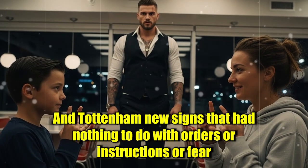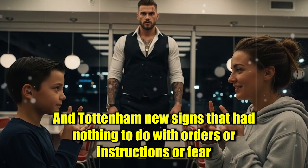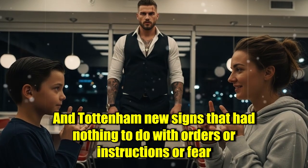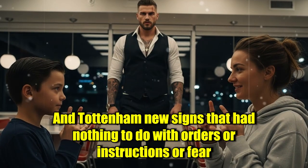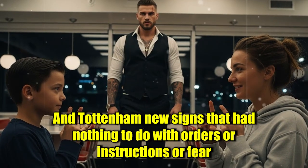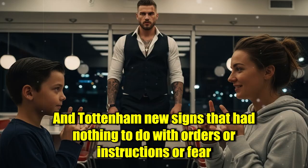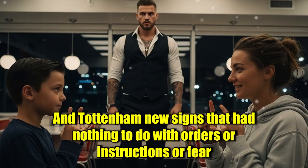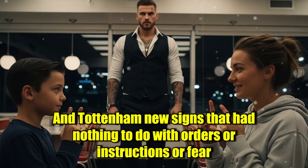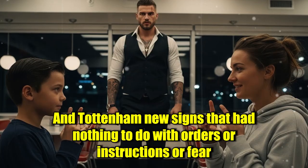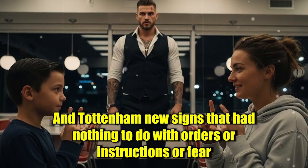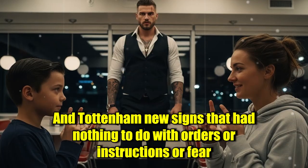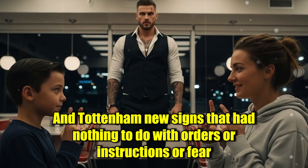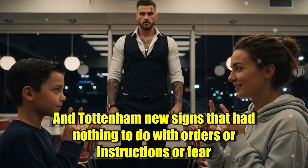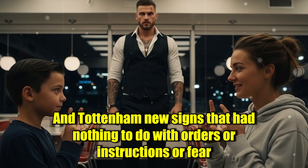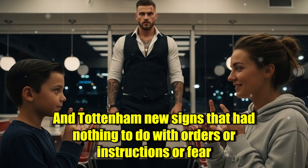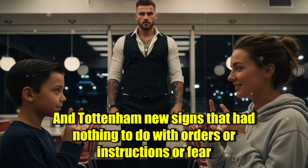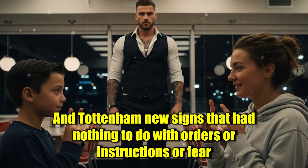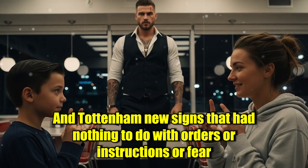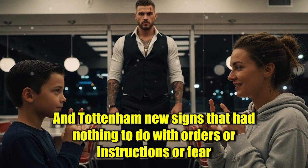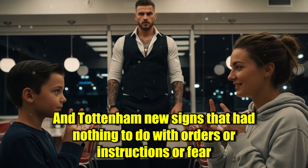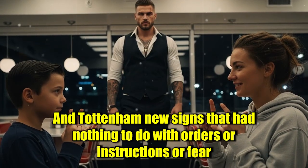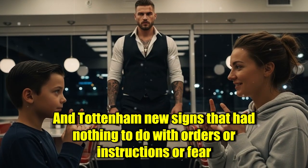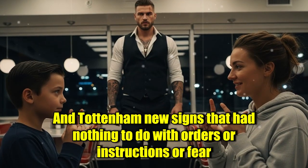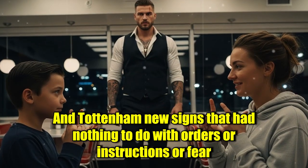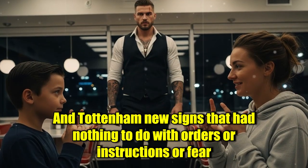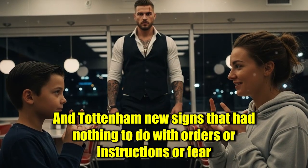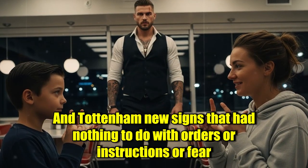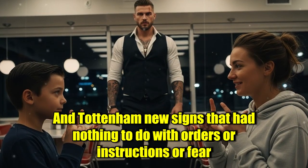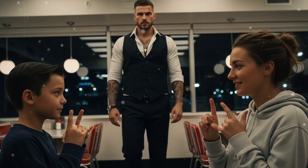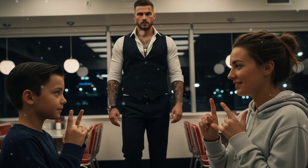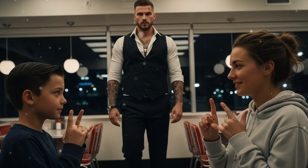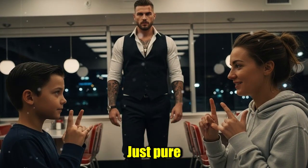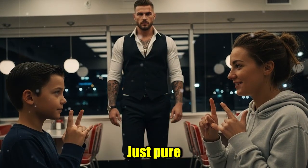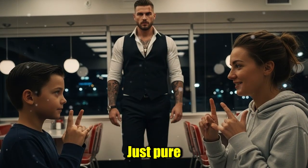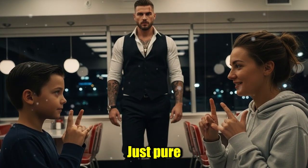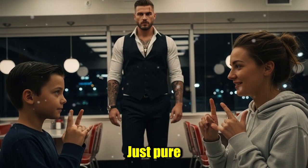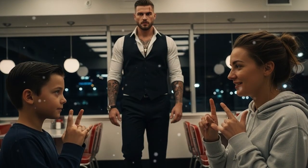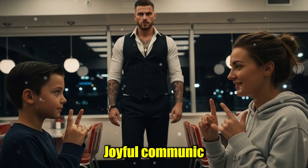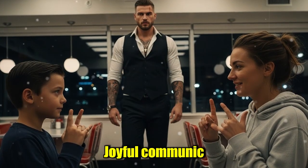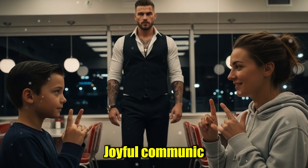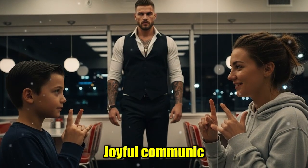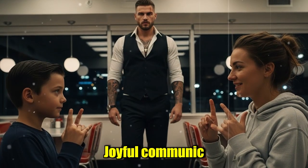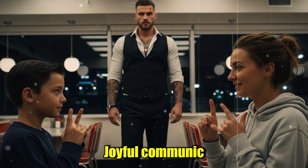taught him new signs that had nothing to do with orders or instructions or fear. Just pure, joyful